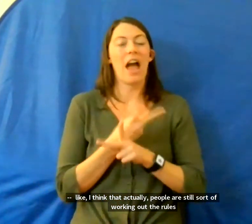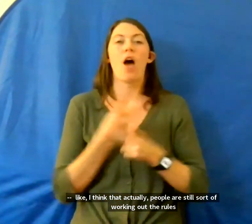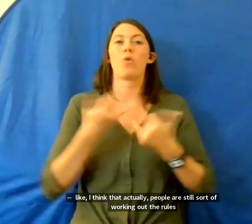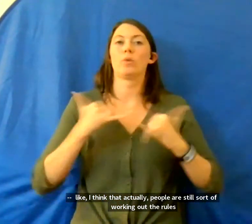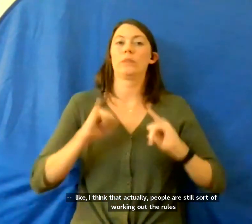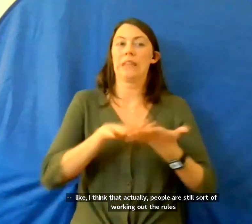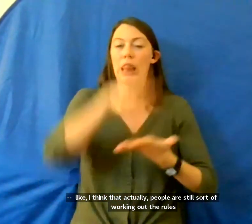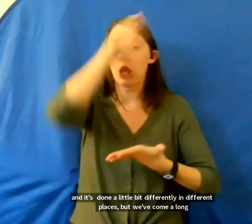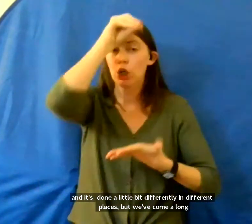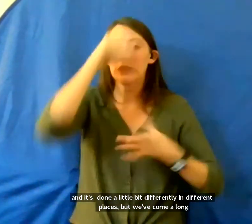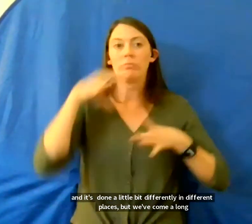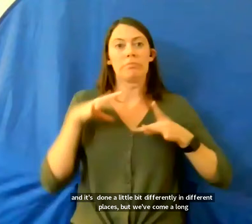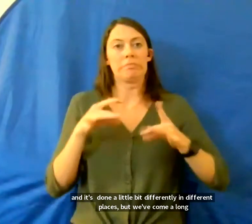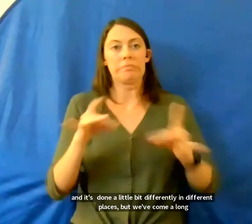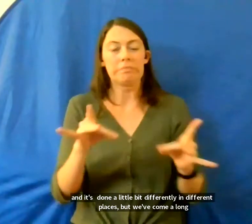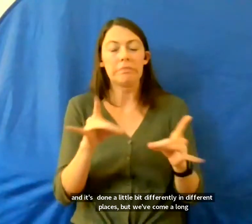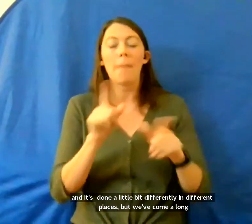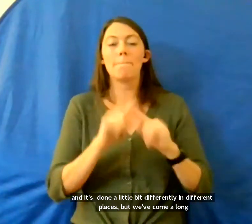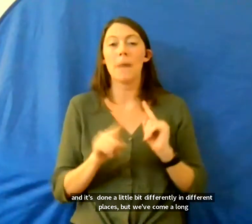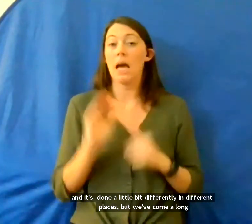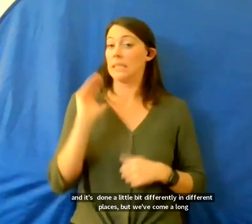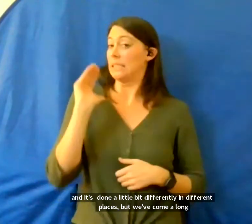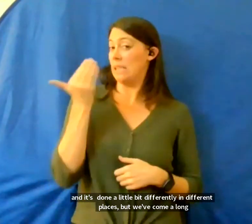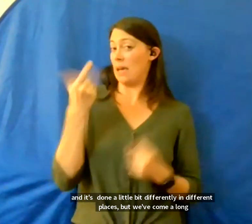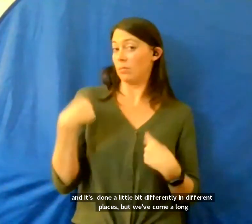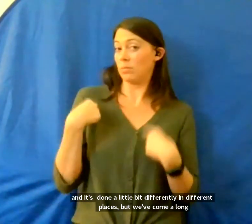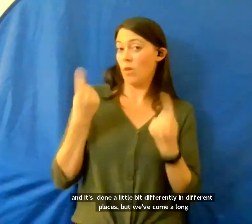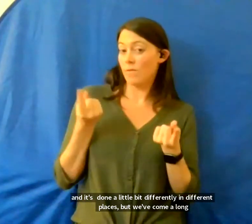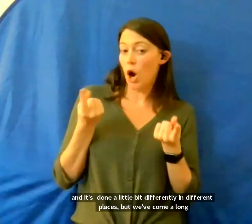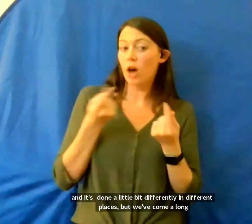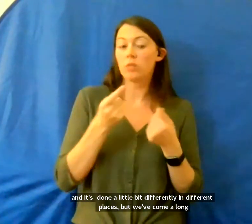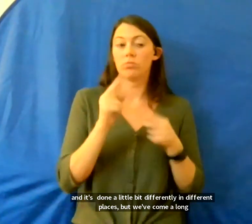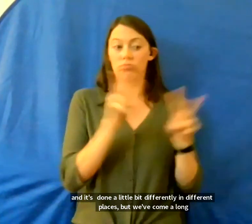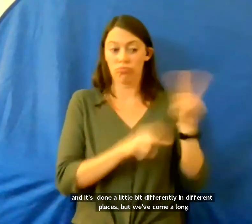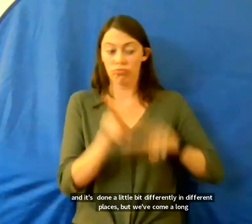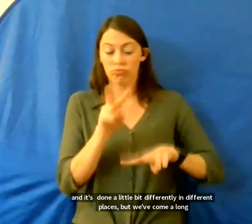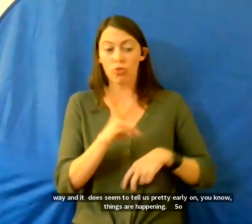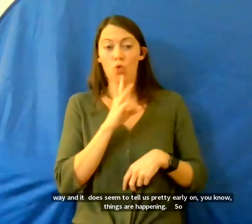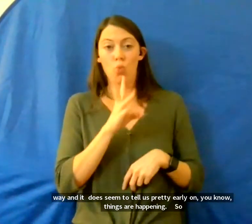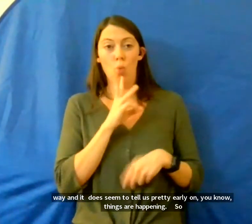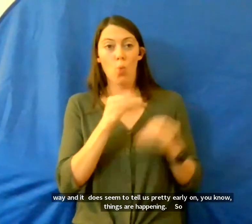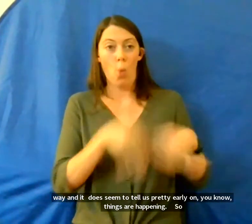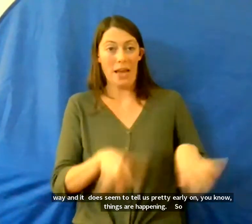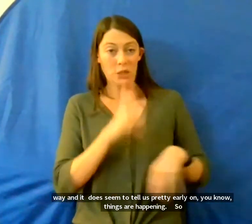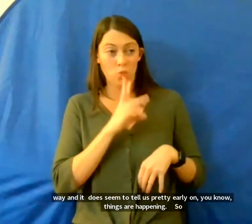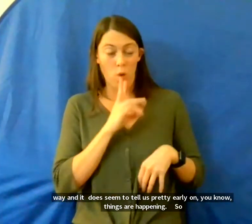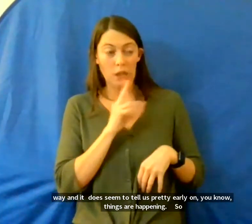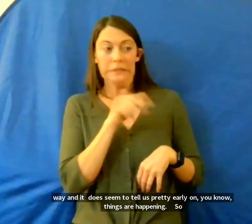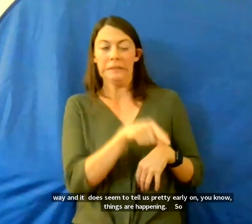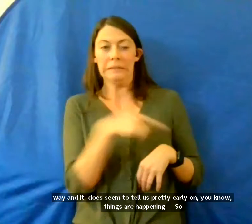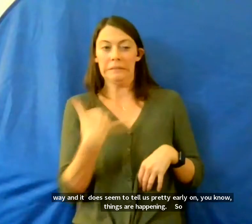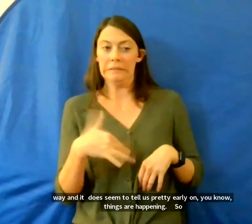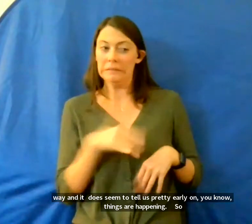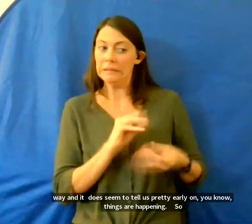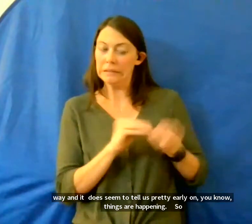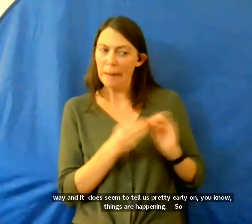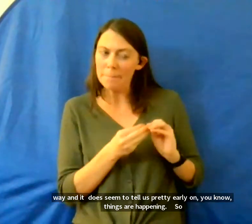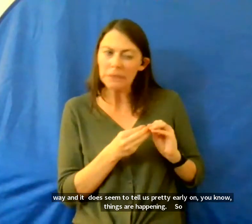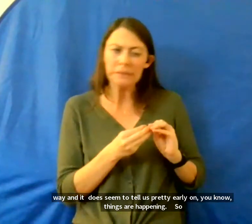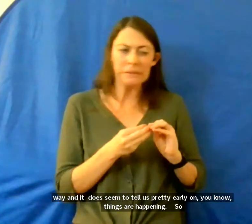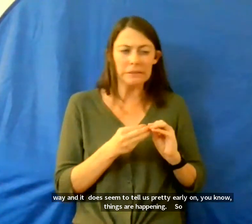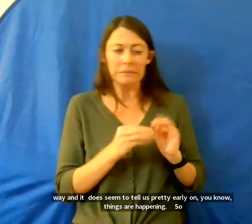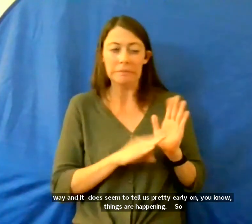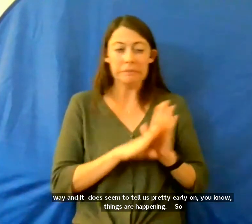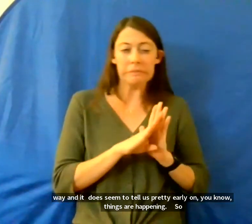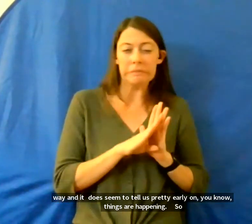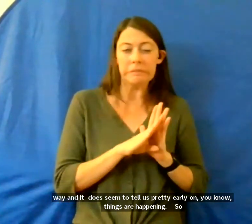pretty early on, oh, things are happening. So that's useful if, for example, we decide, hey, there is a bad variant circulating somewhere else